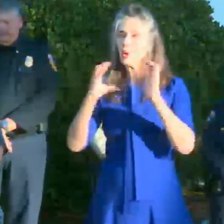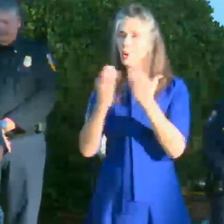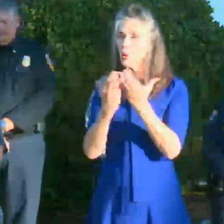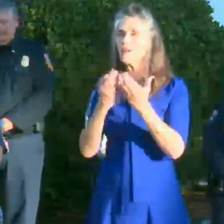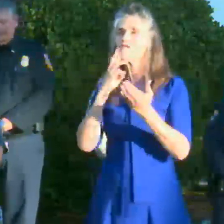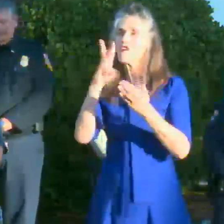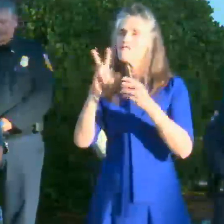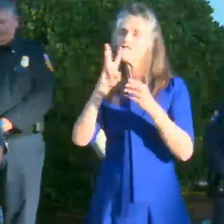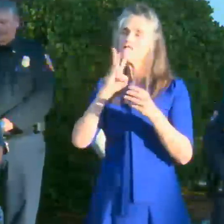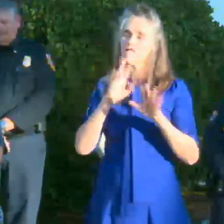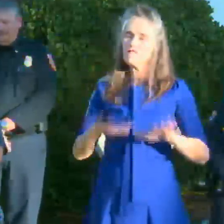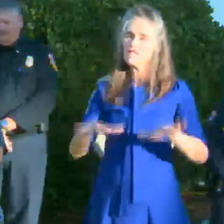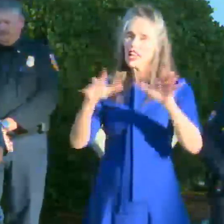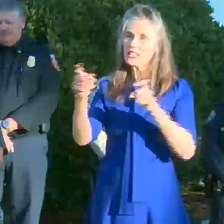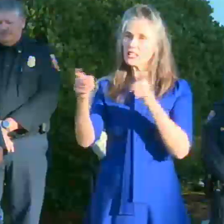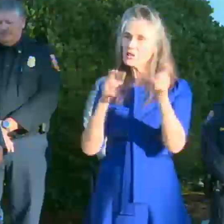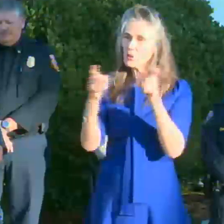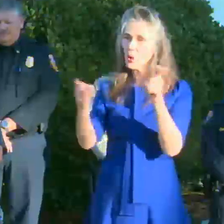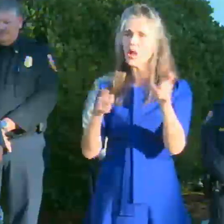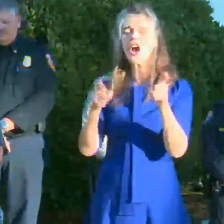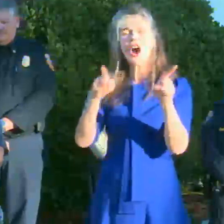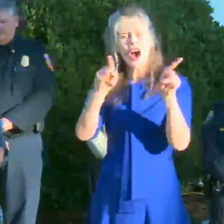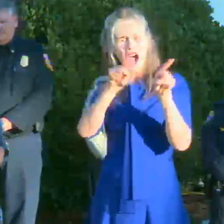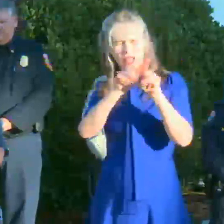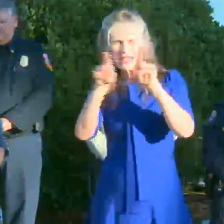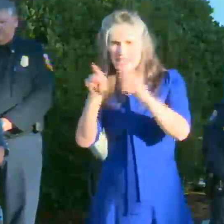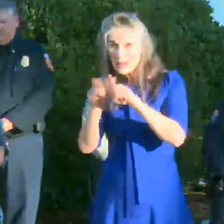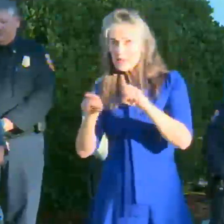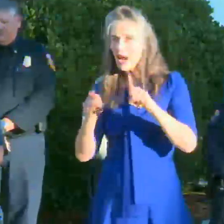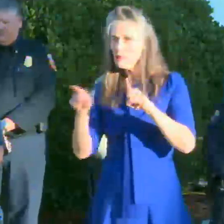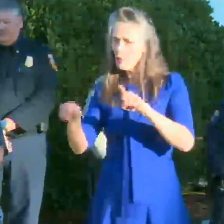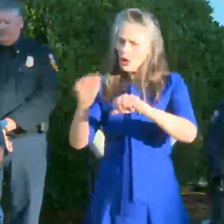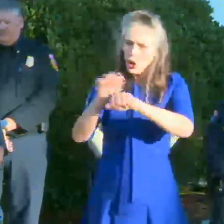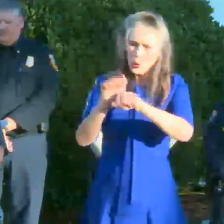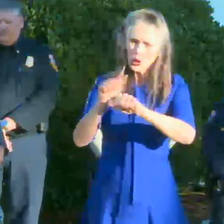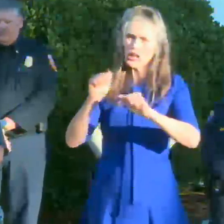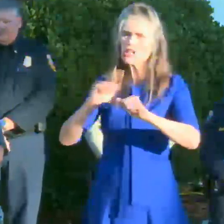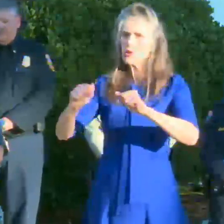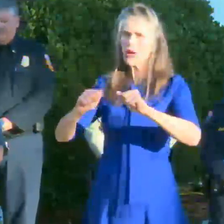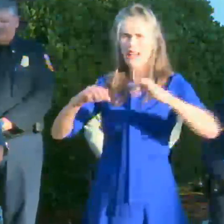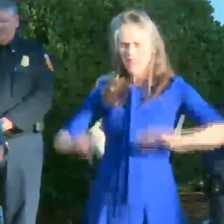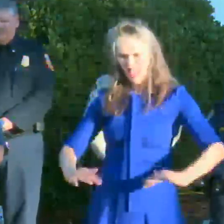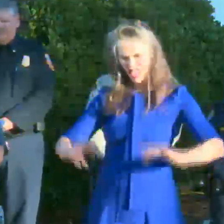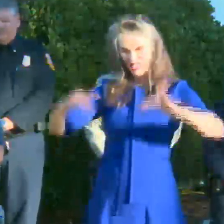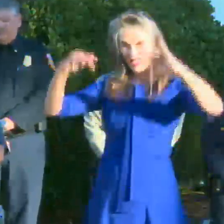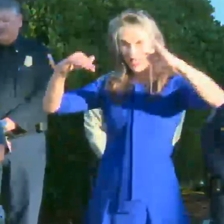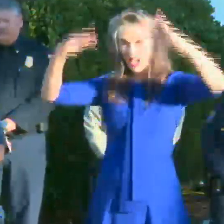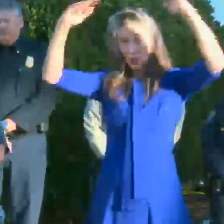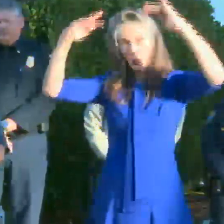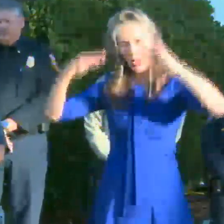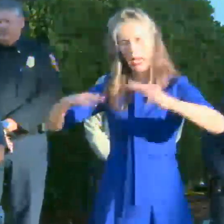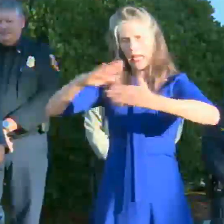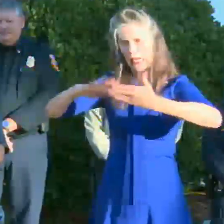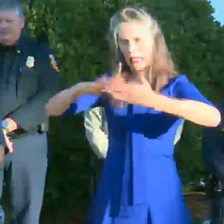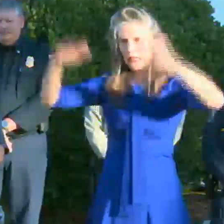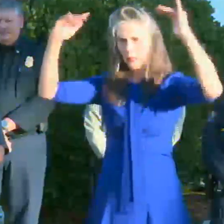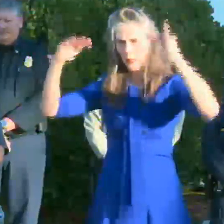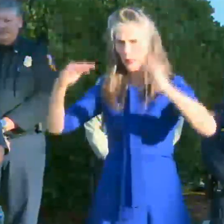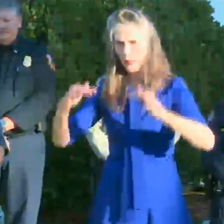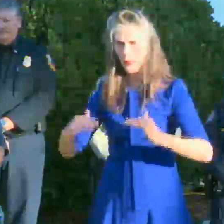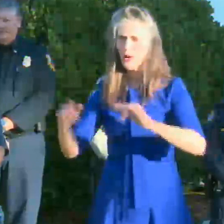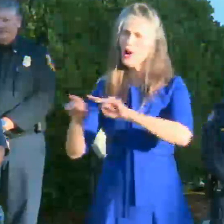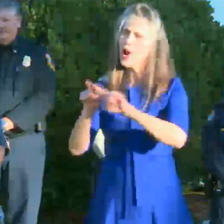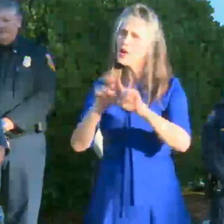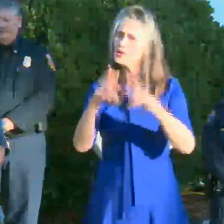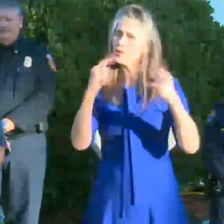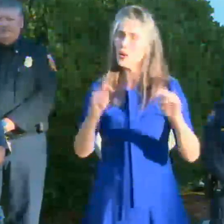channels. At the same time, as we race to open these facilities, we are working closely with fire and sheriff officials to also respect the